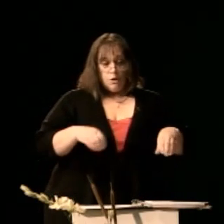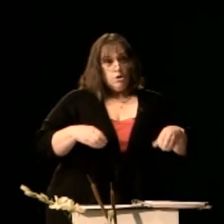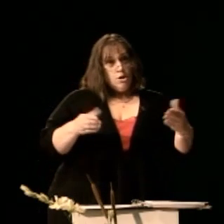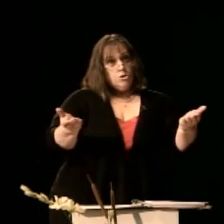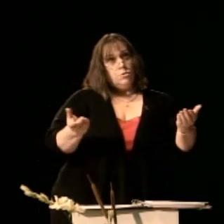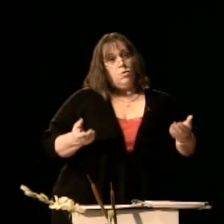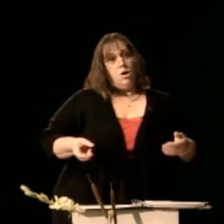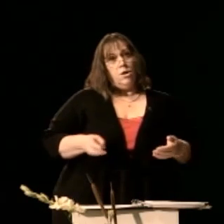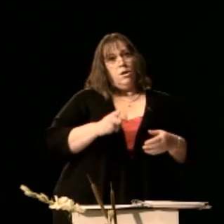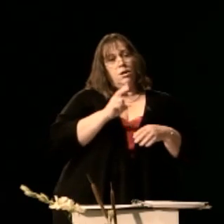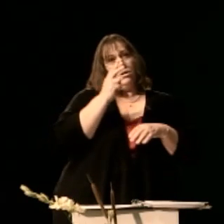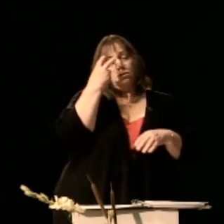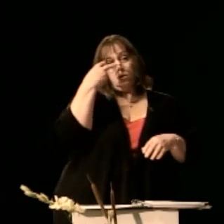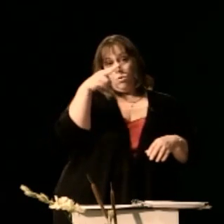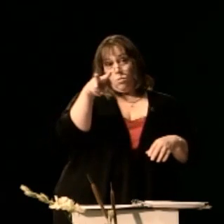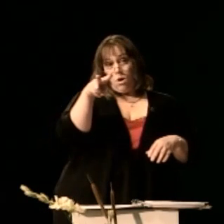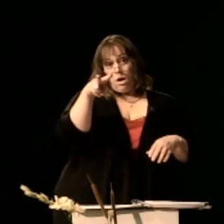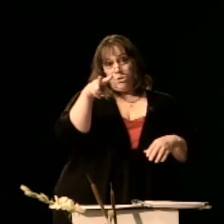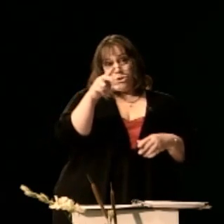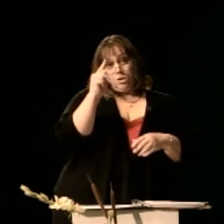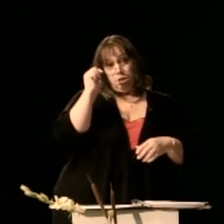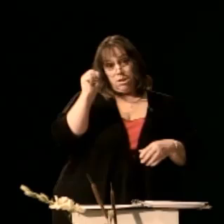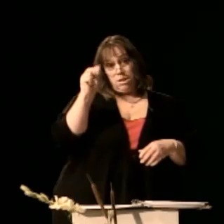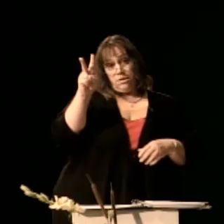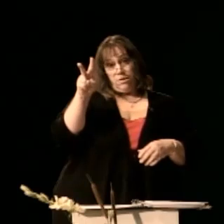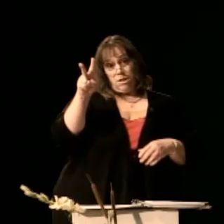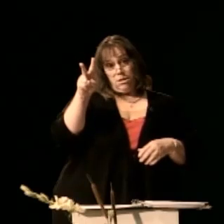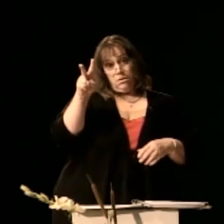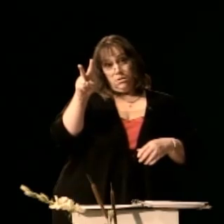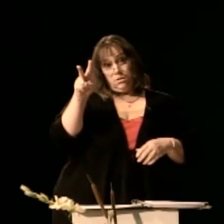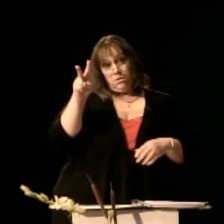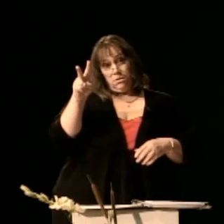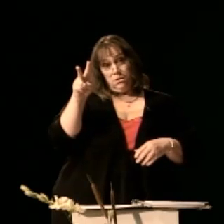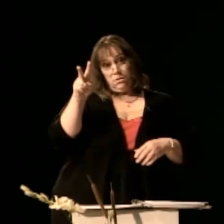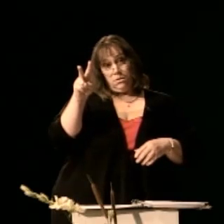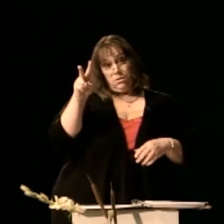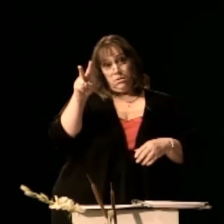Do you want to watch TV?